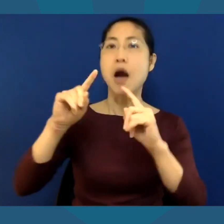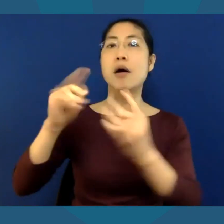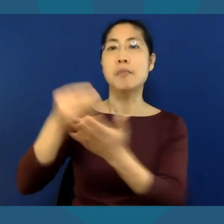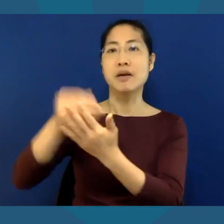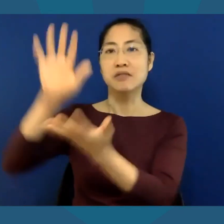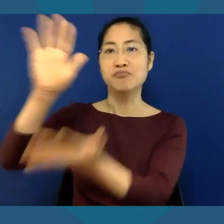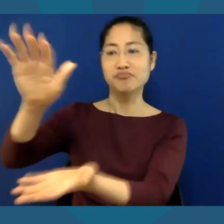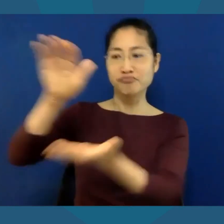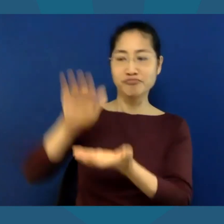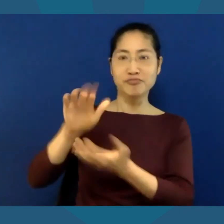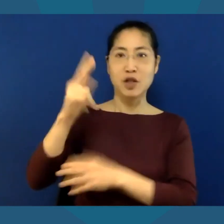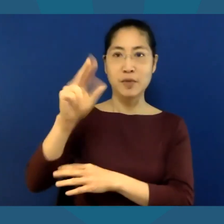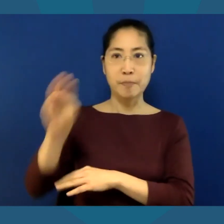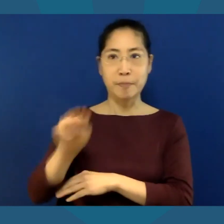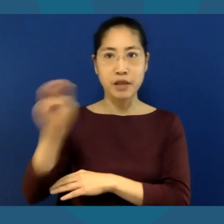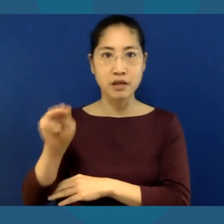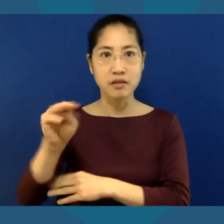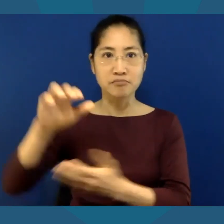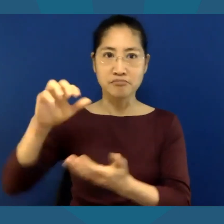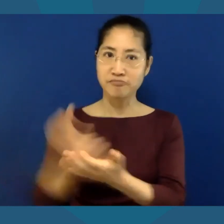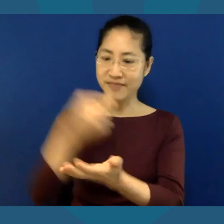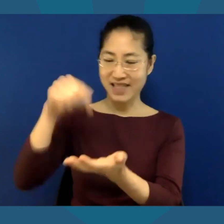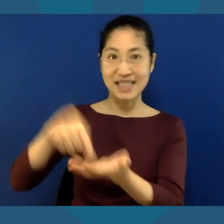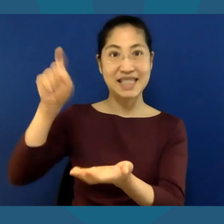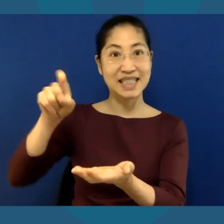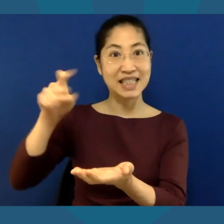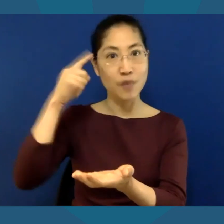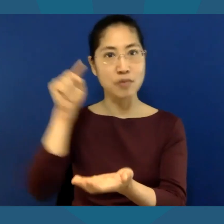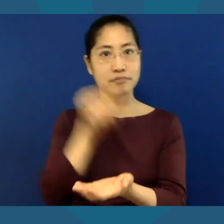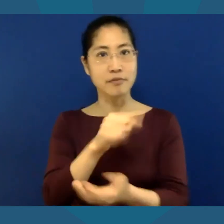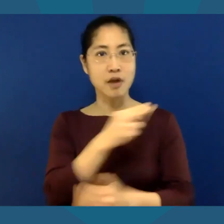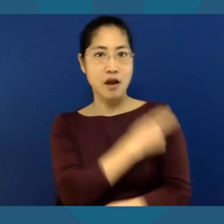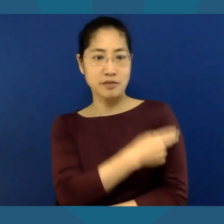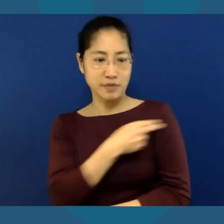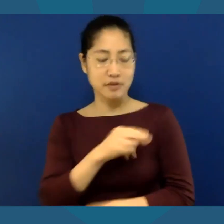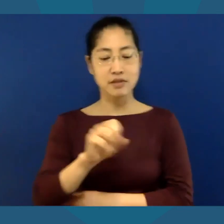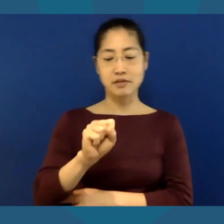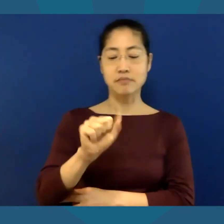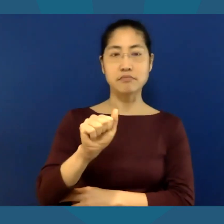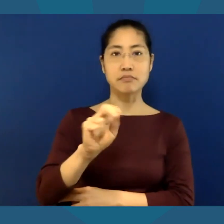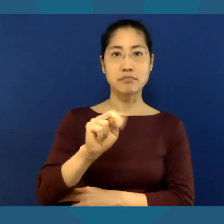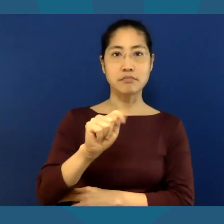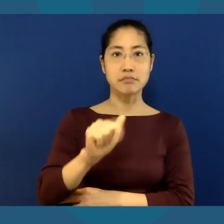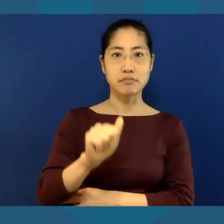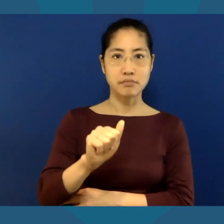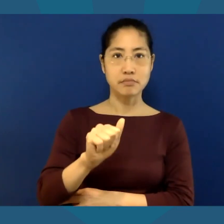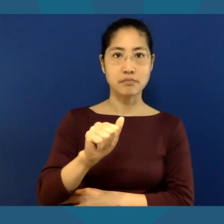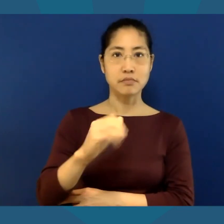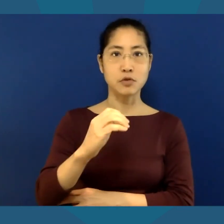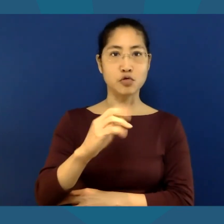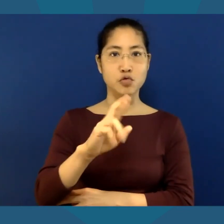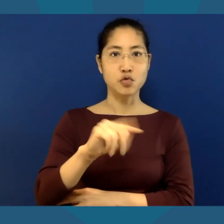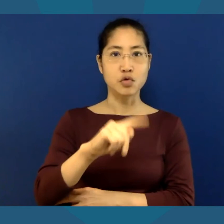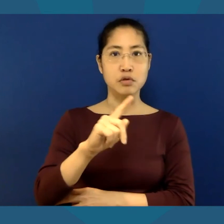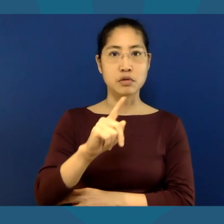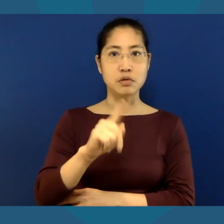I fought for and was able to secure over $3 million in the urgently needed funds to keep the